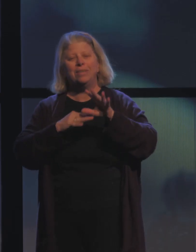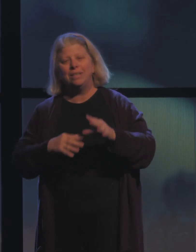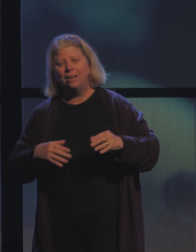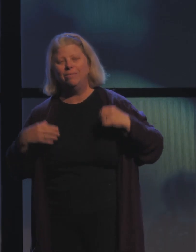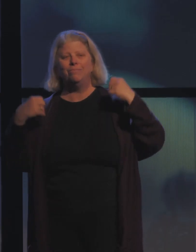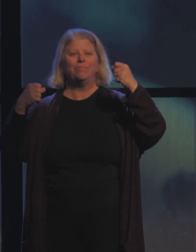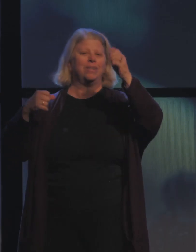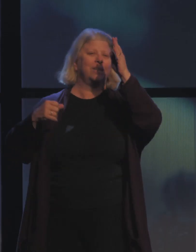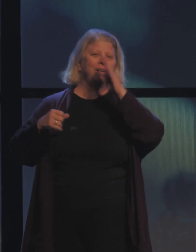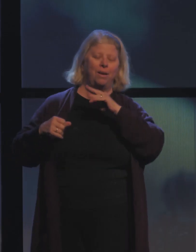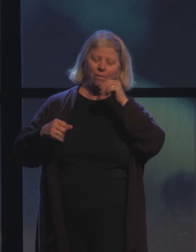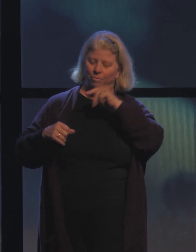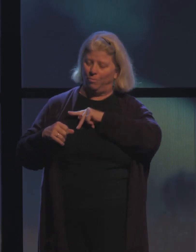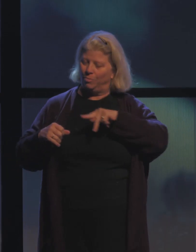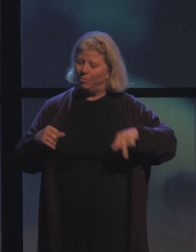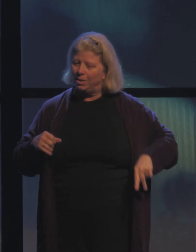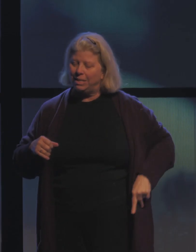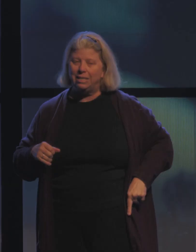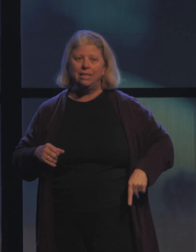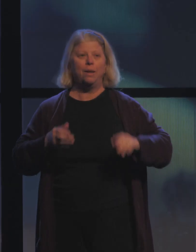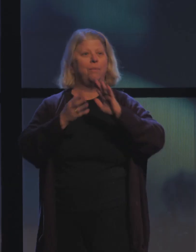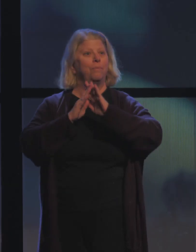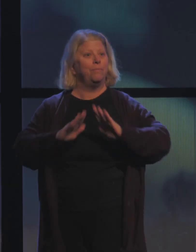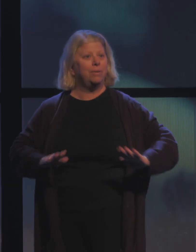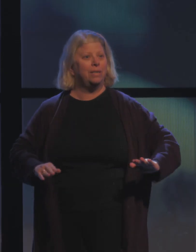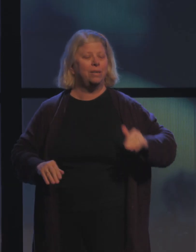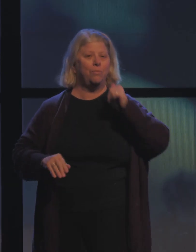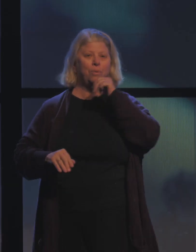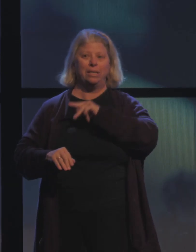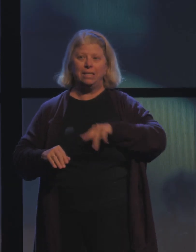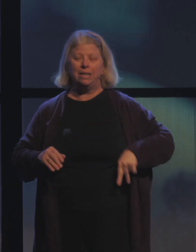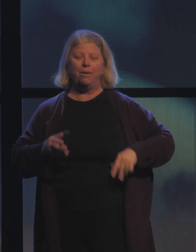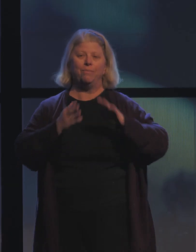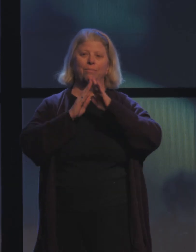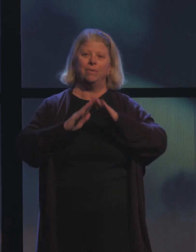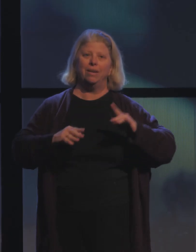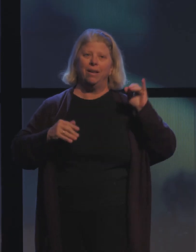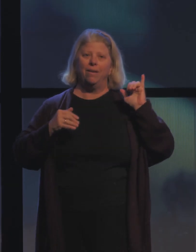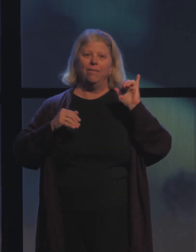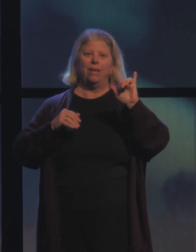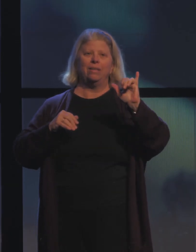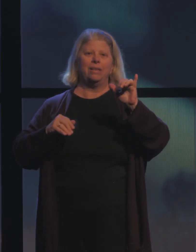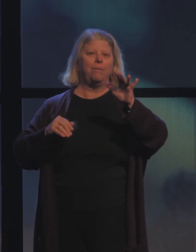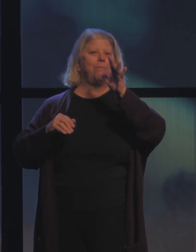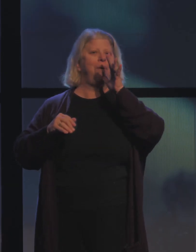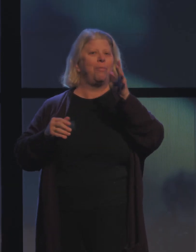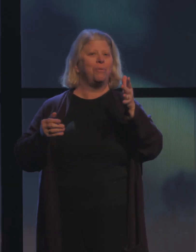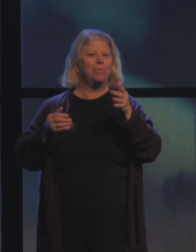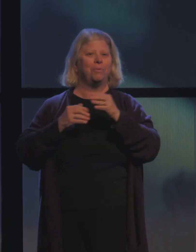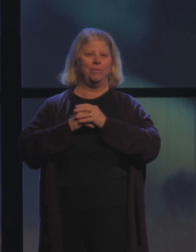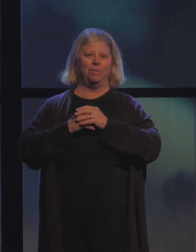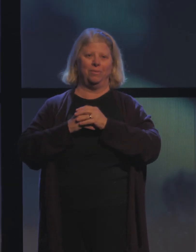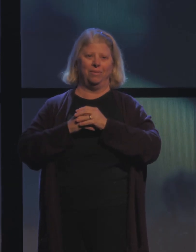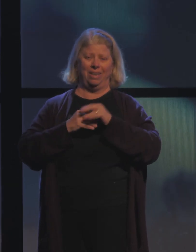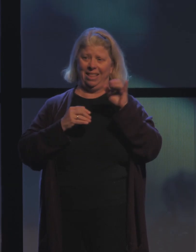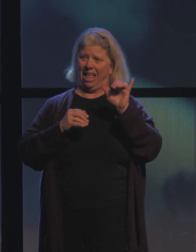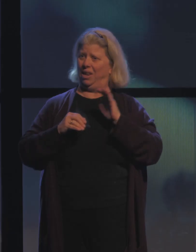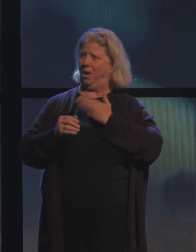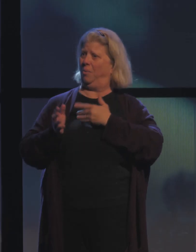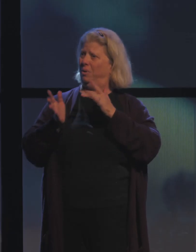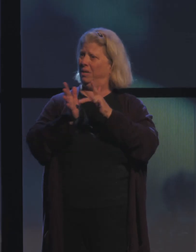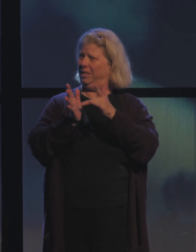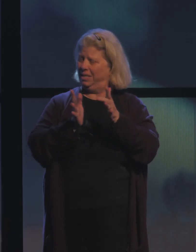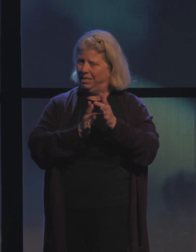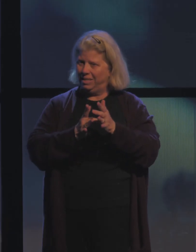Mighty God, Prince of Peace, Princess of Peace, Everlasting Mother. This is our